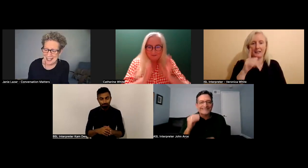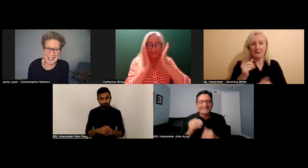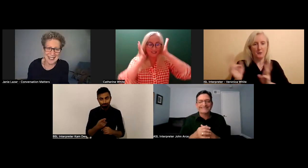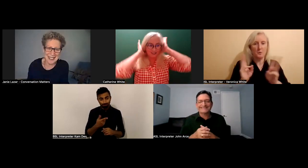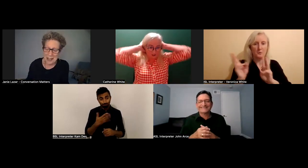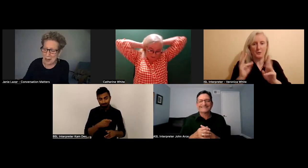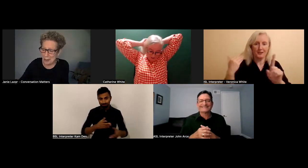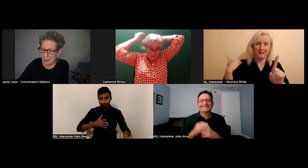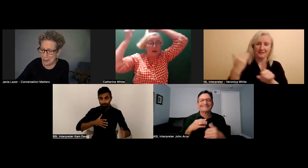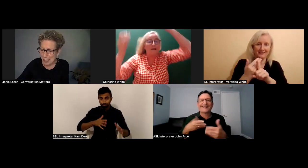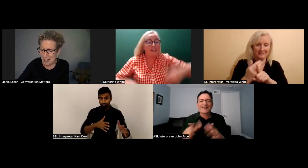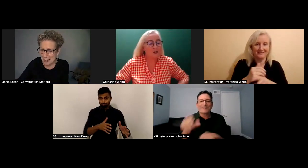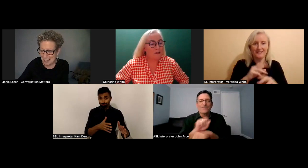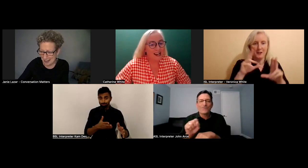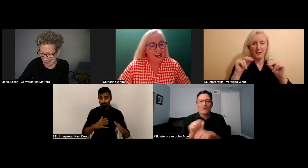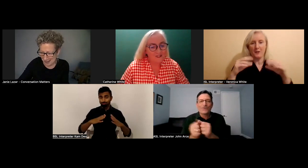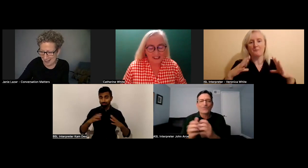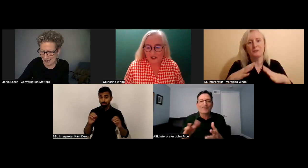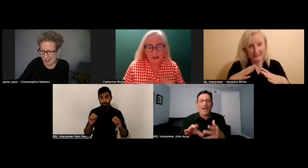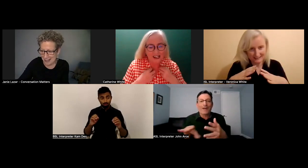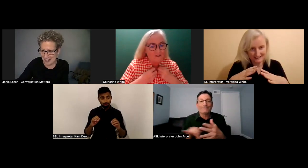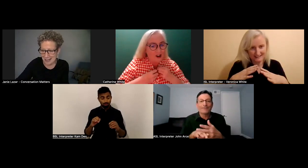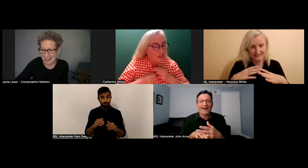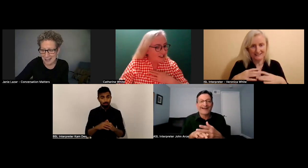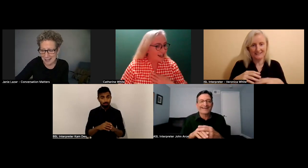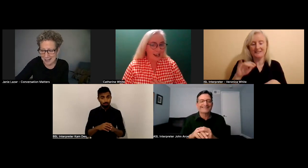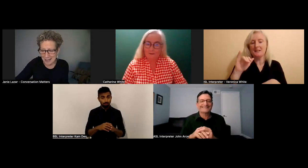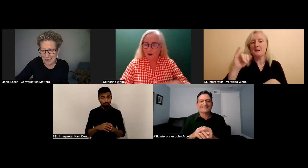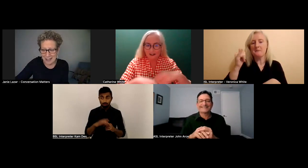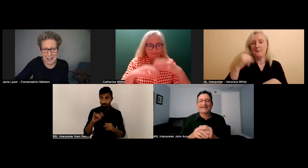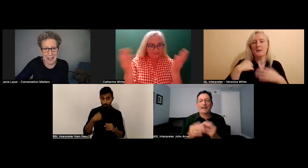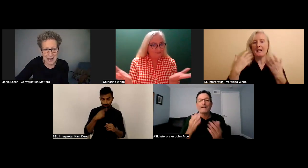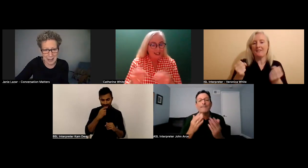break. So maybe this could be a conversation we could have another